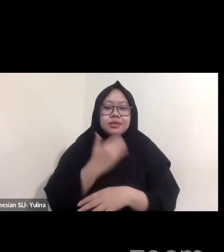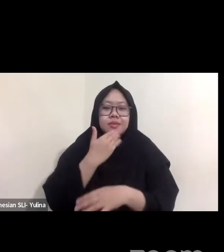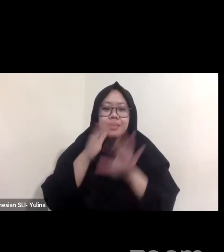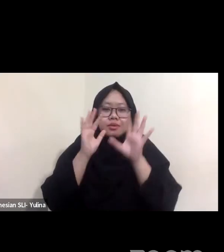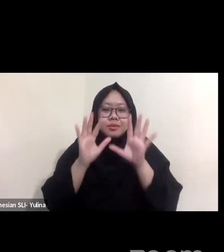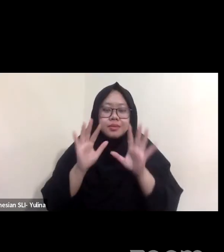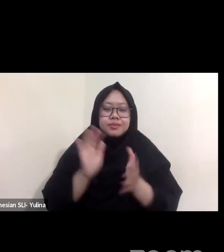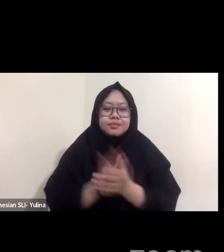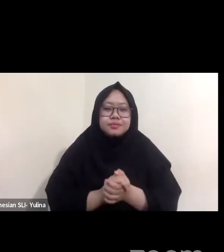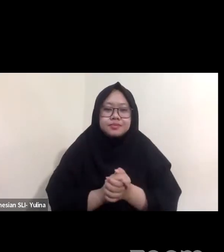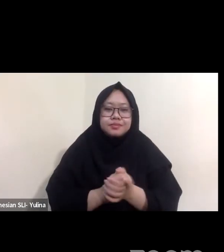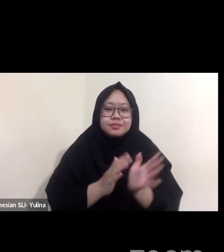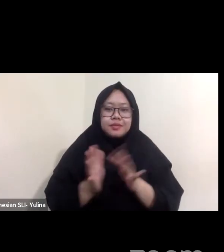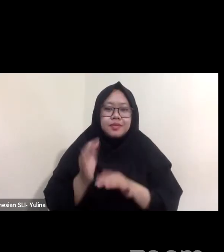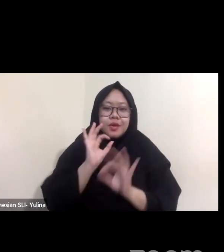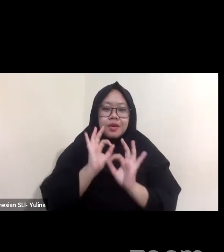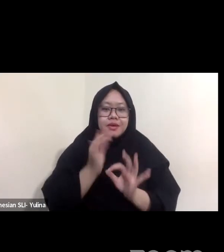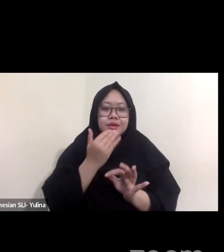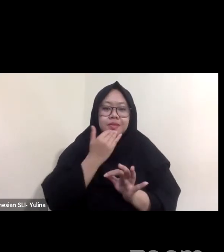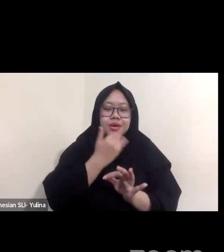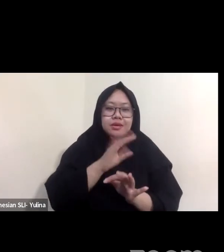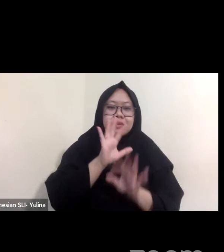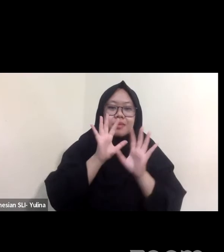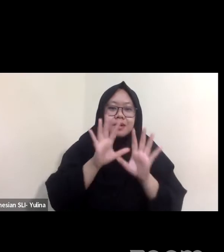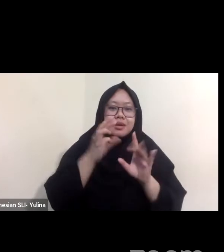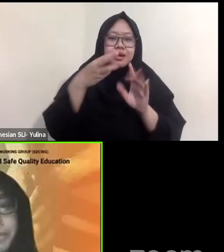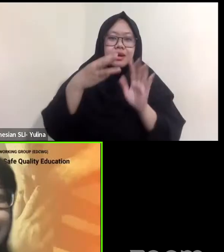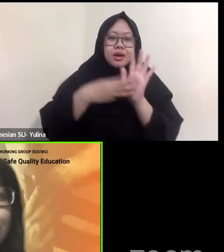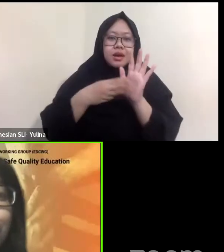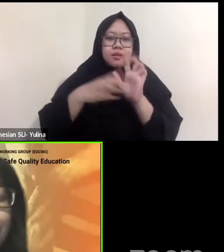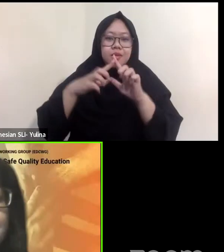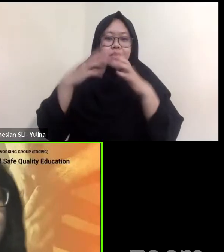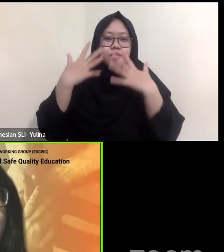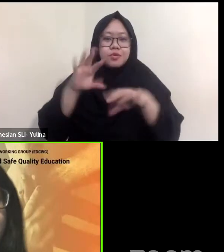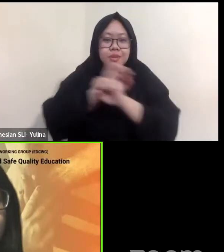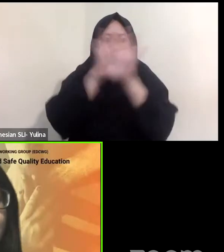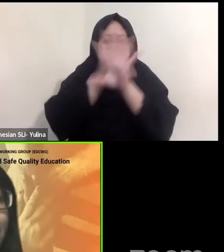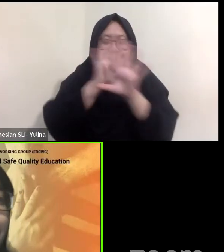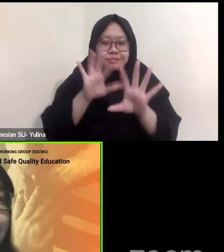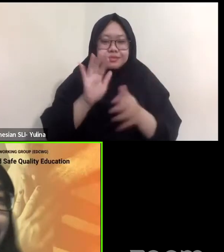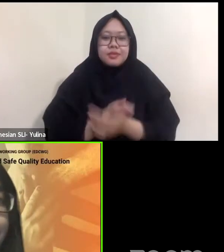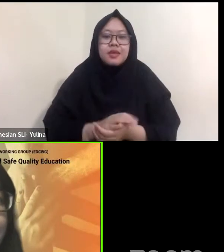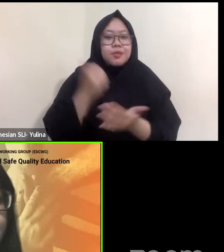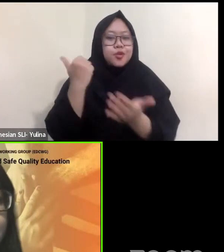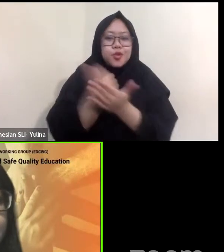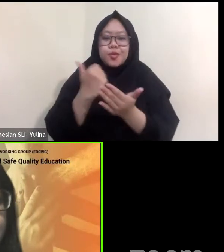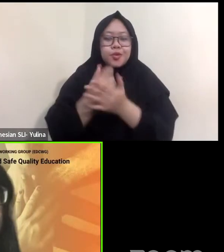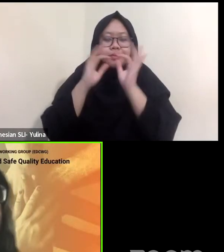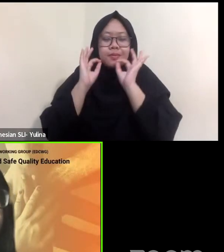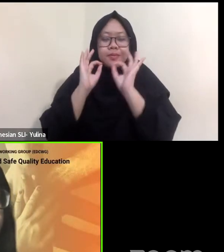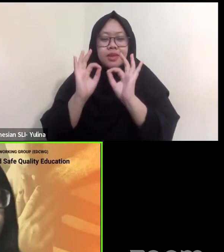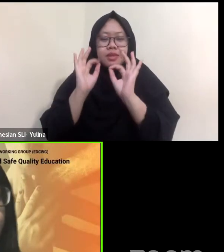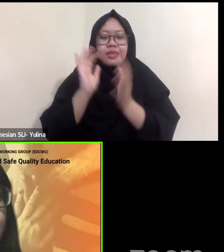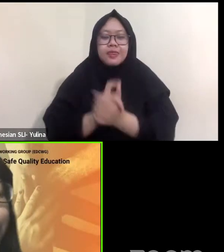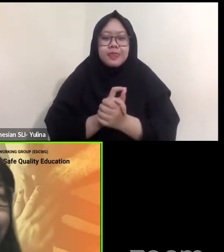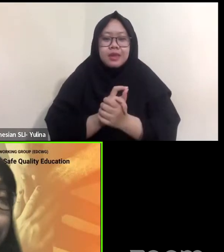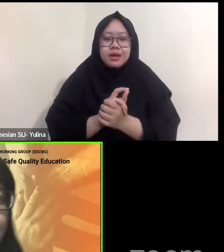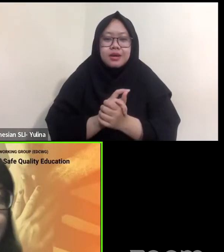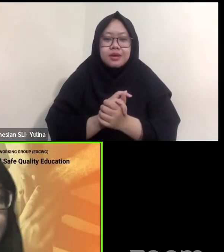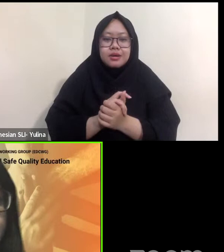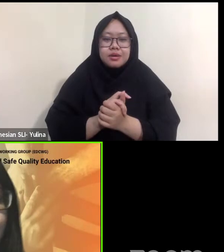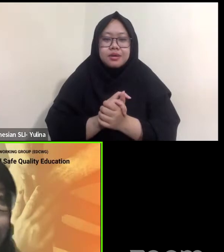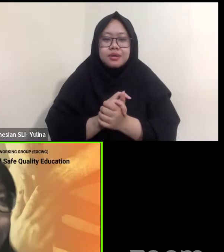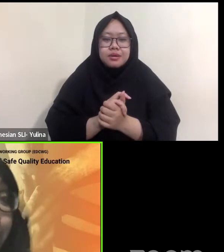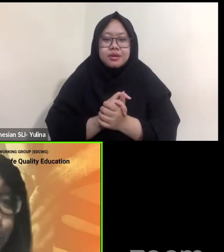Thank you very much, Emma, for your explanation. Very on ball and then point. So as much as COVID-19 has had a deep impact on the most deprived